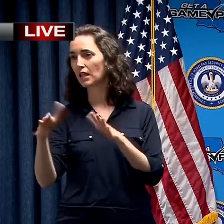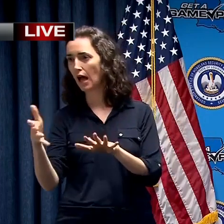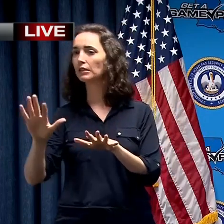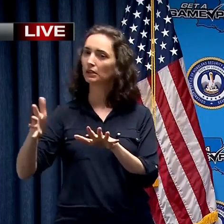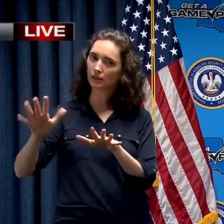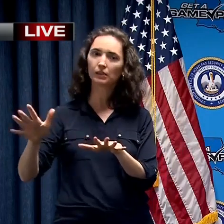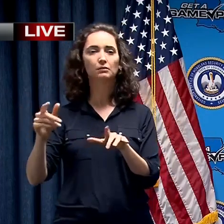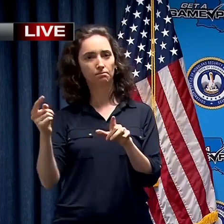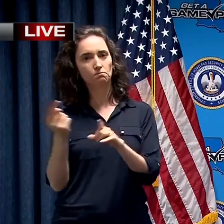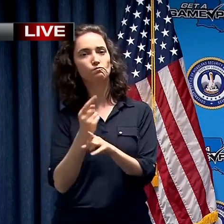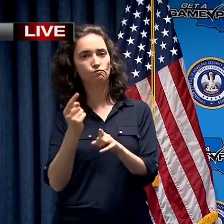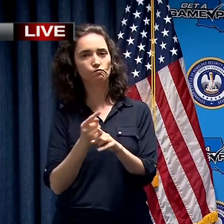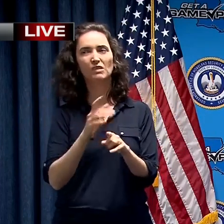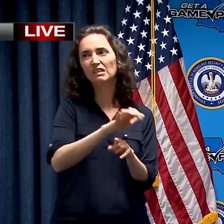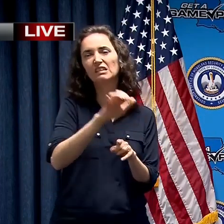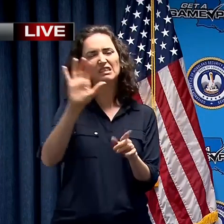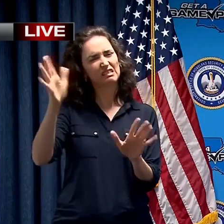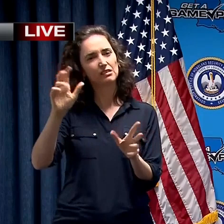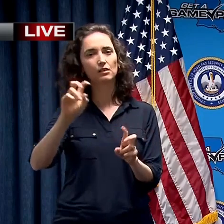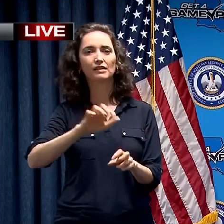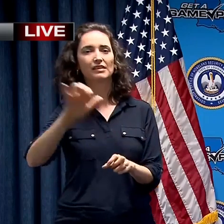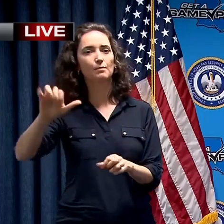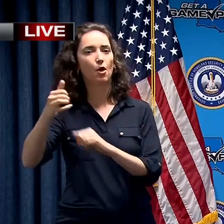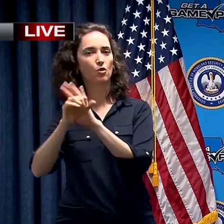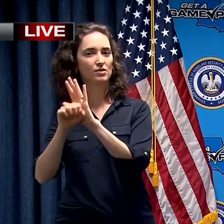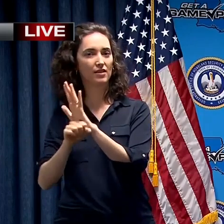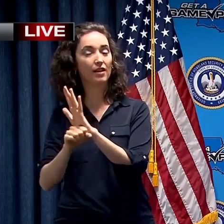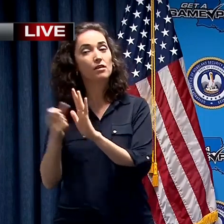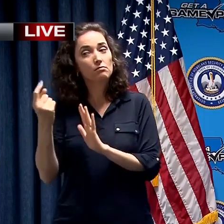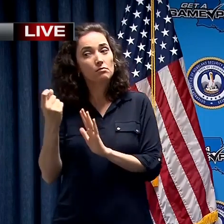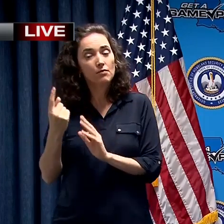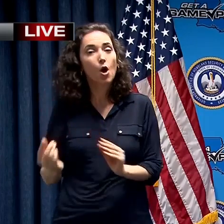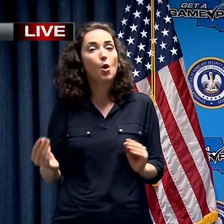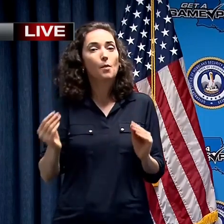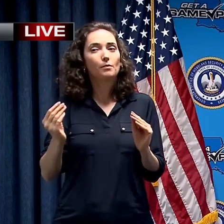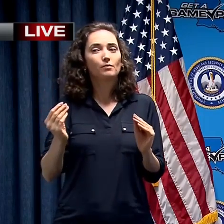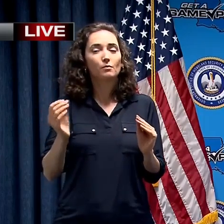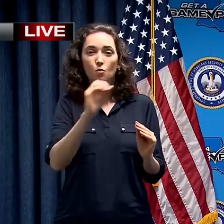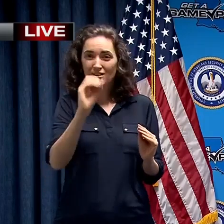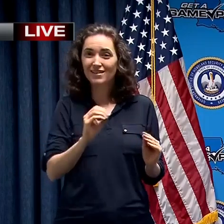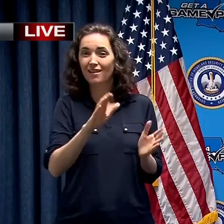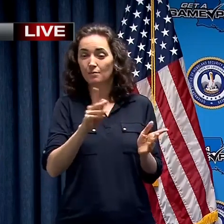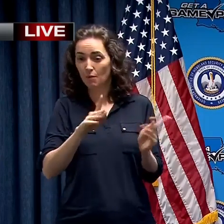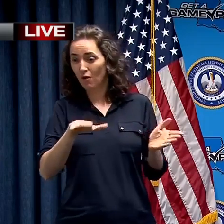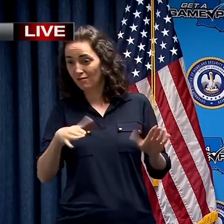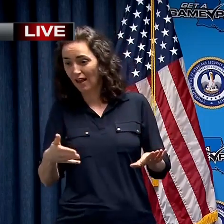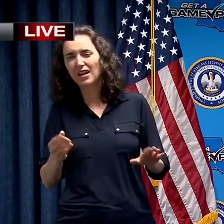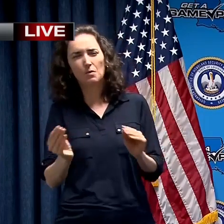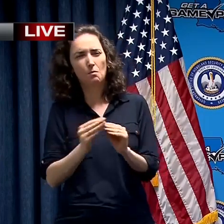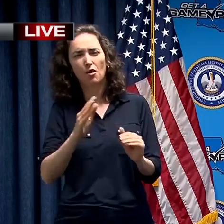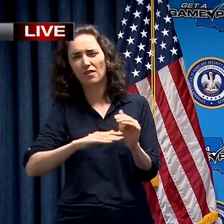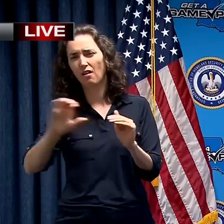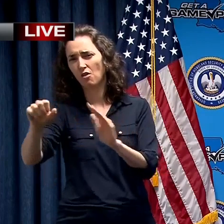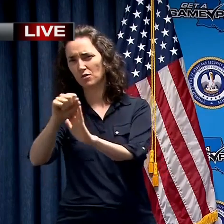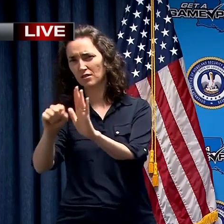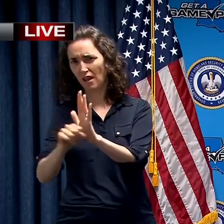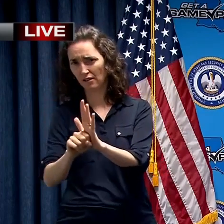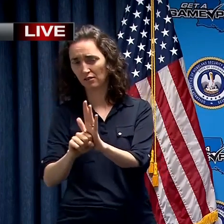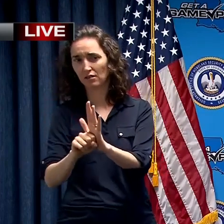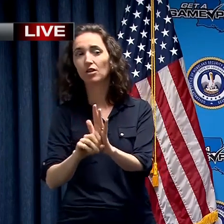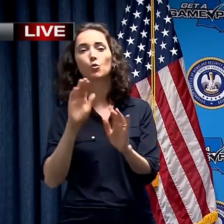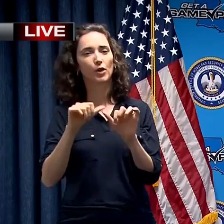But we do have a higher death rate, and I suspect at the end of this, we're going to still have a higher death rate than